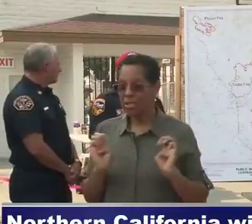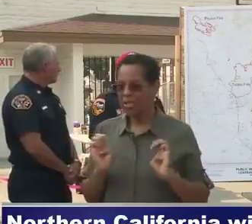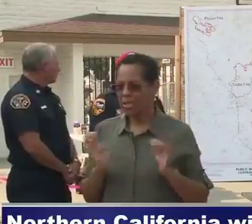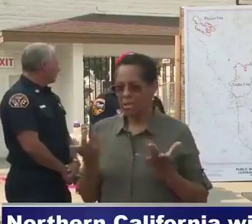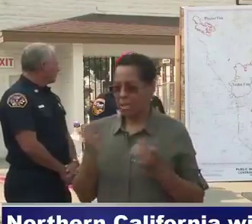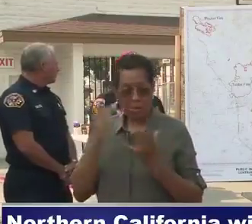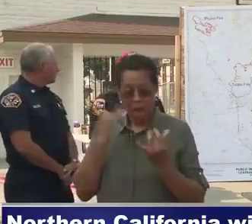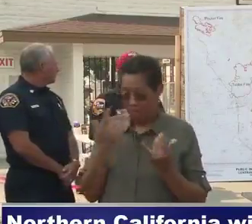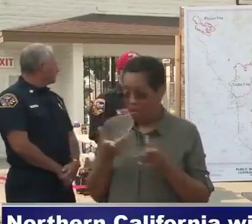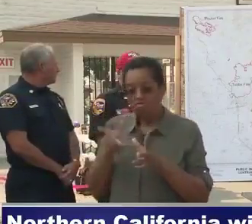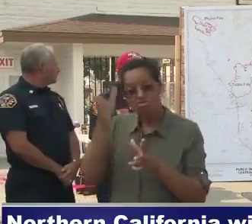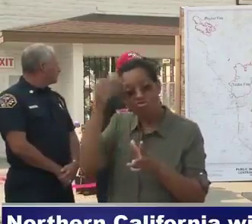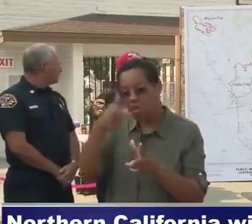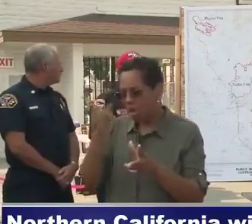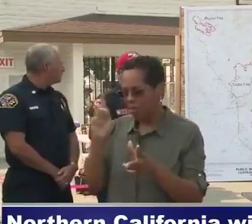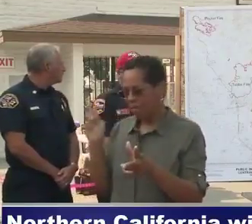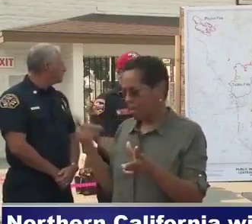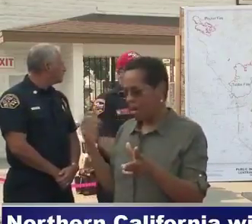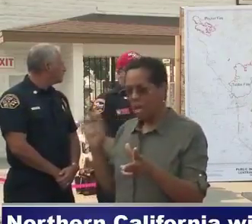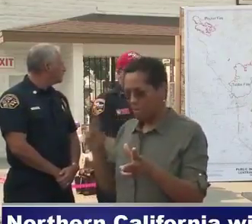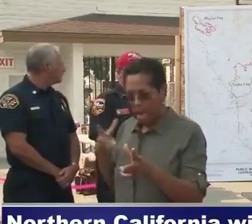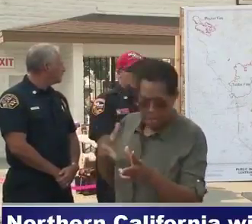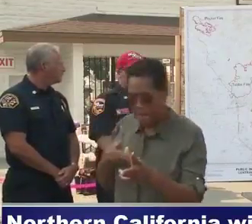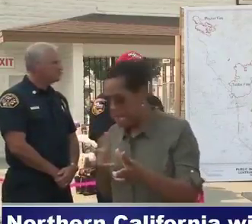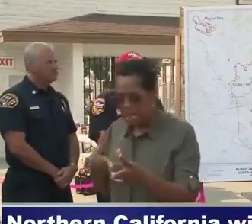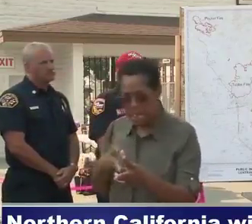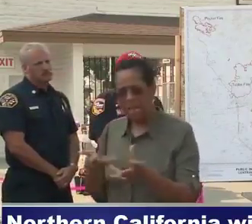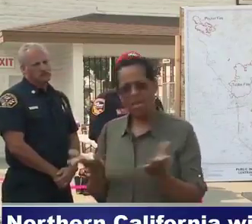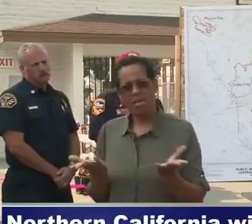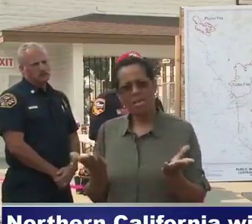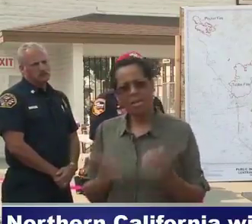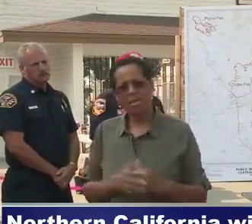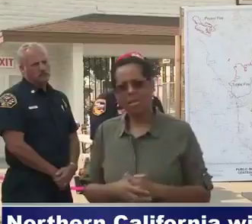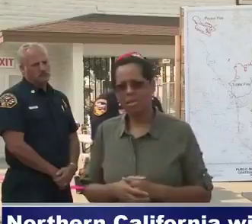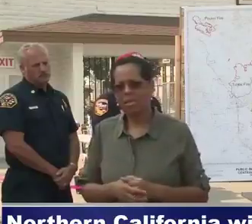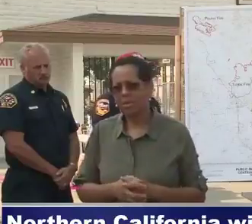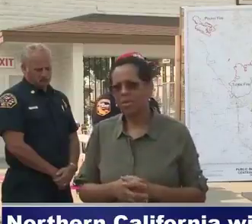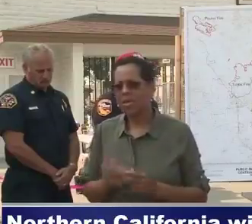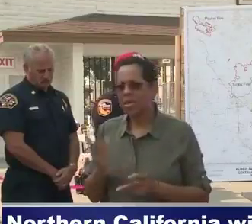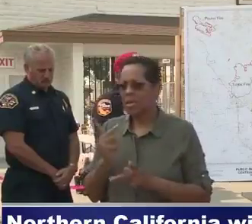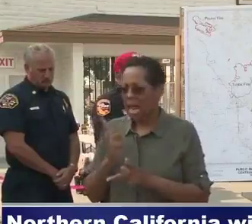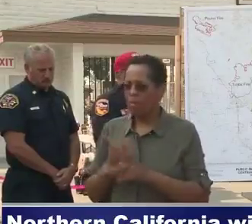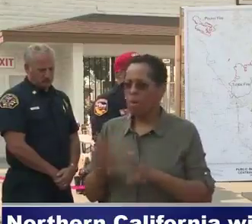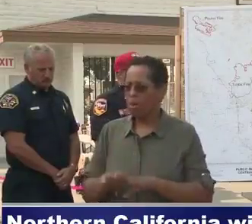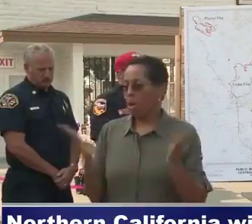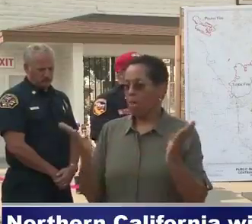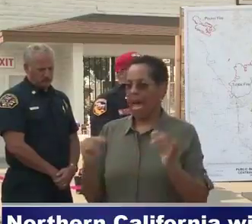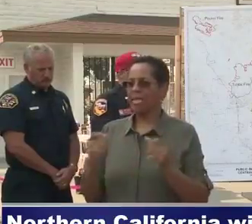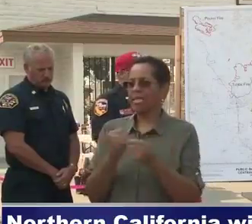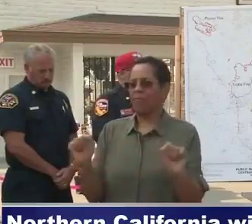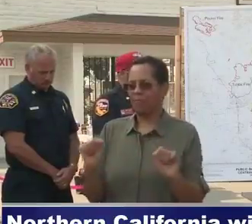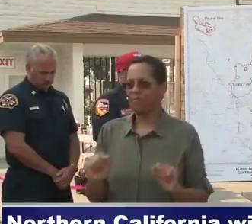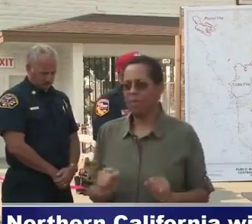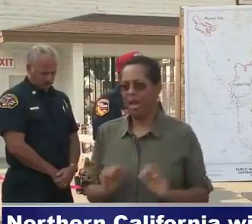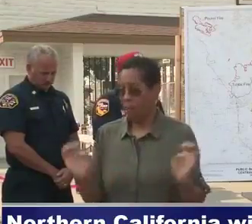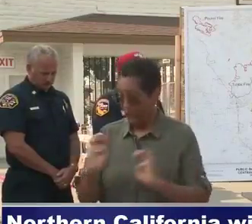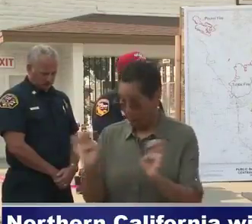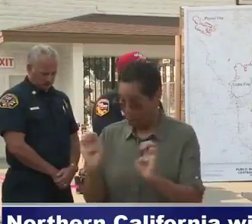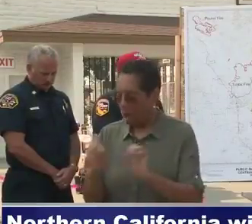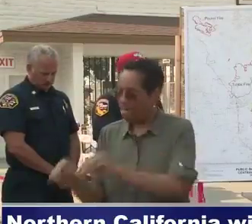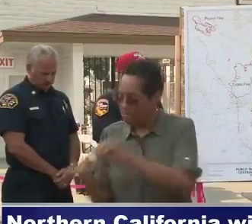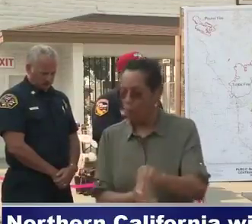and response, and our whole purpose out there is to keep the roadways safe and keep our emergency